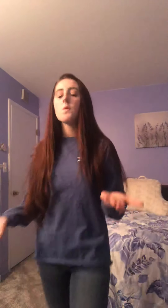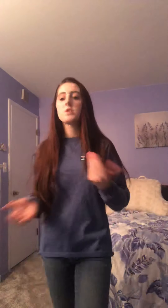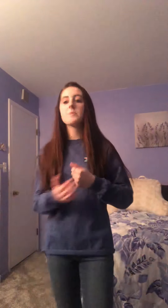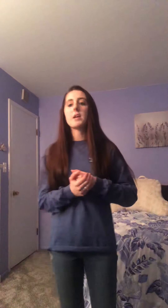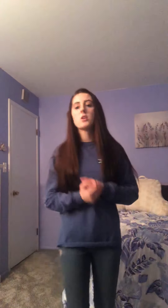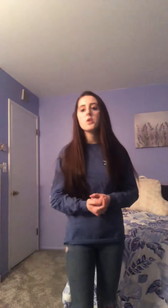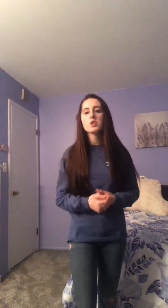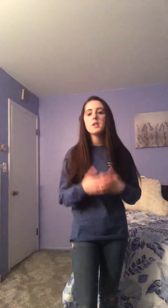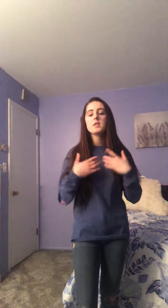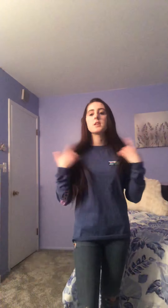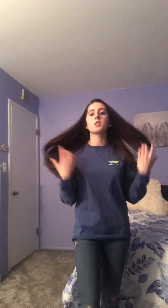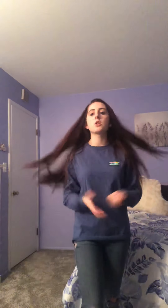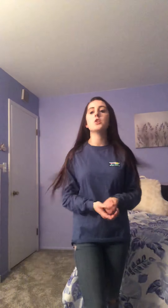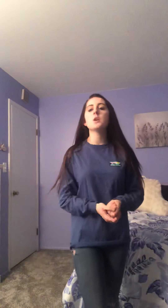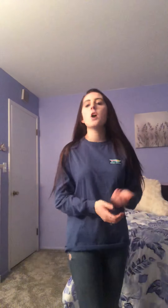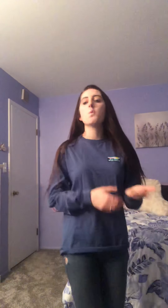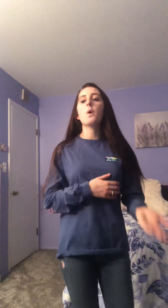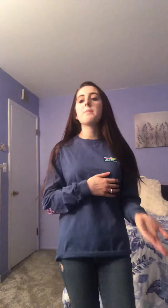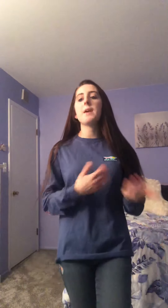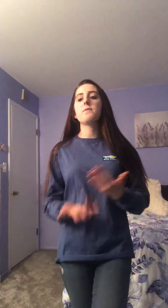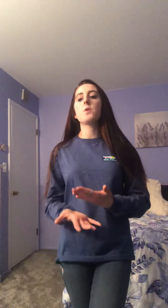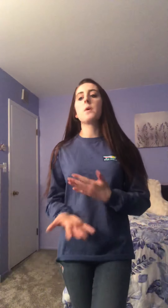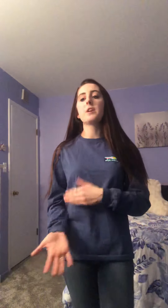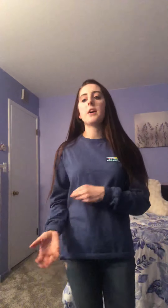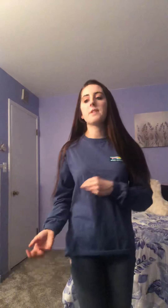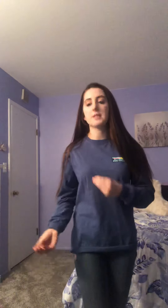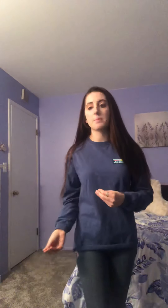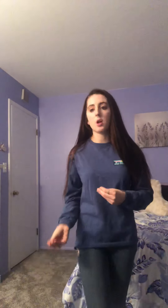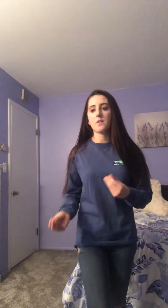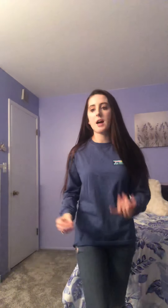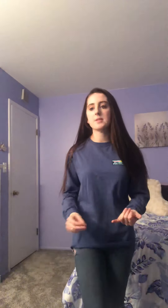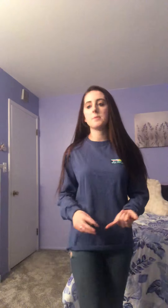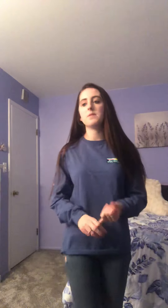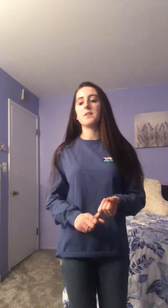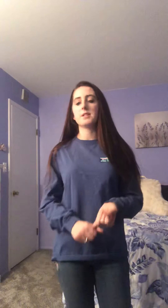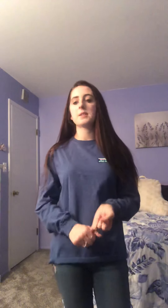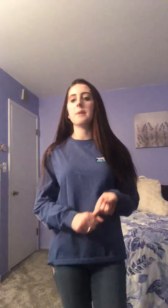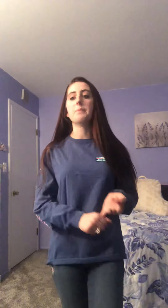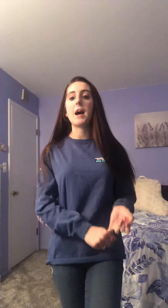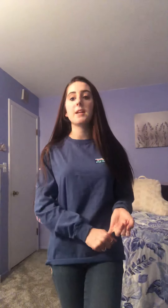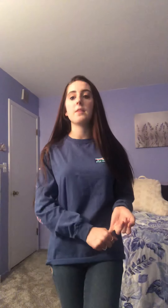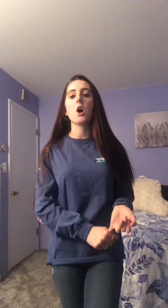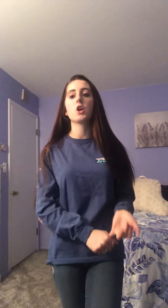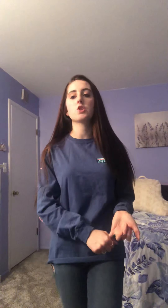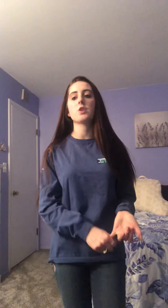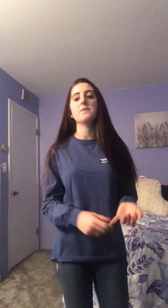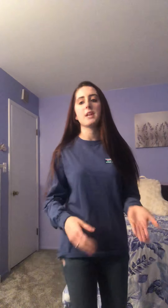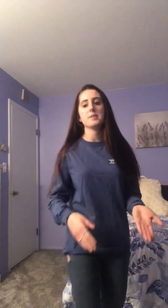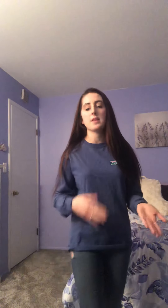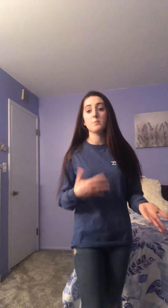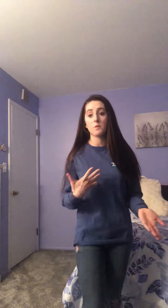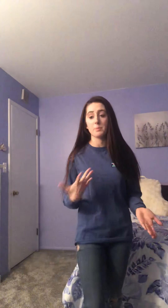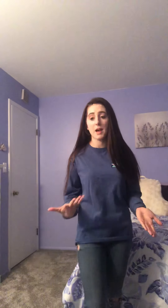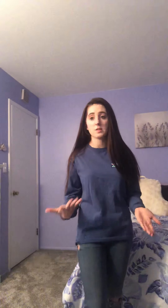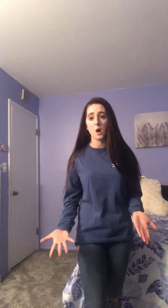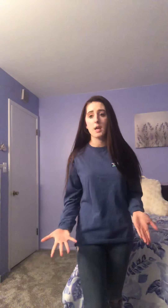is my conclusion. To conclude, one may view a real-life example of concepts of physics embodied in the artistry of dance in the movie Black Swan.